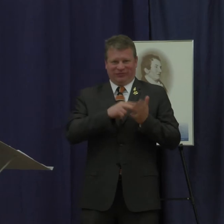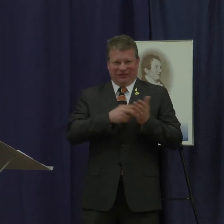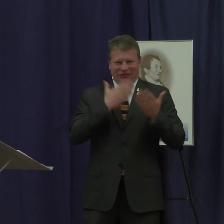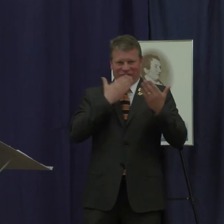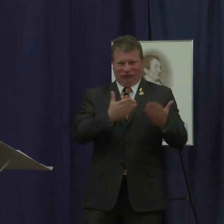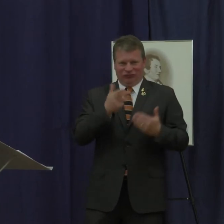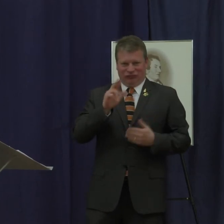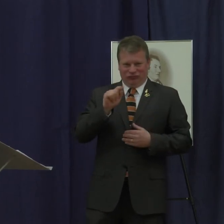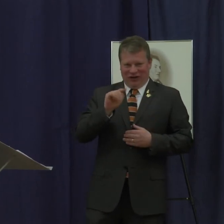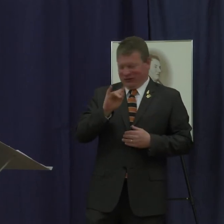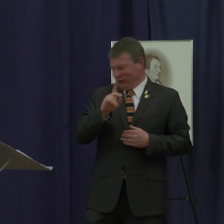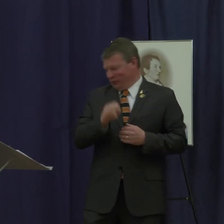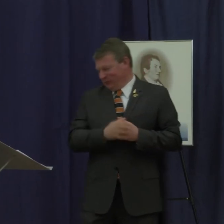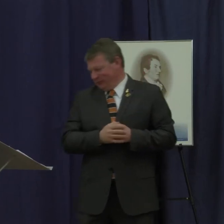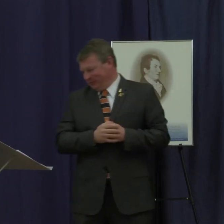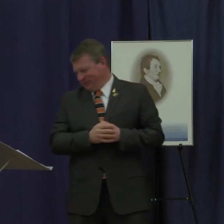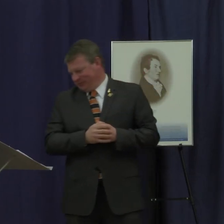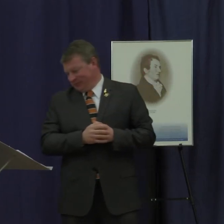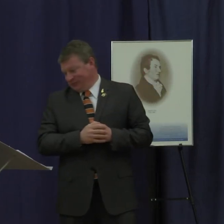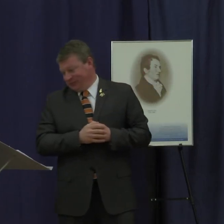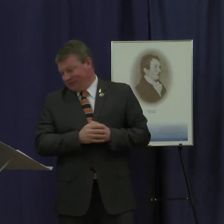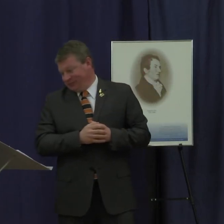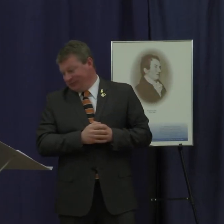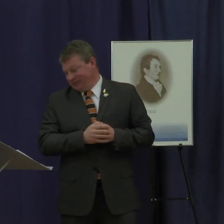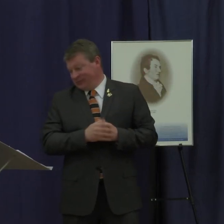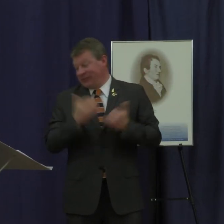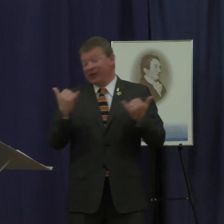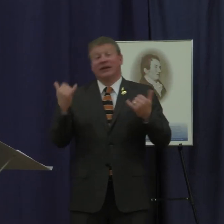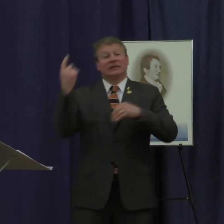heart. That's what gratitude is."